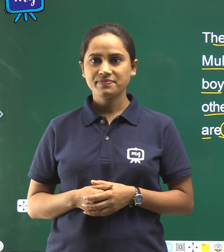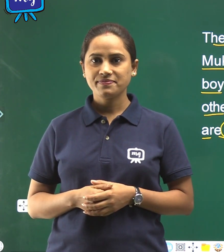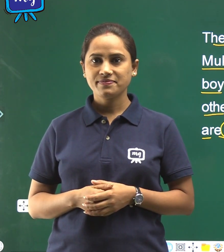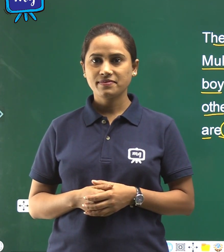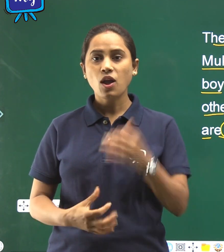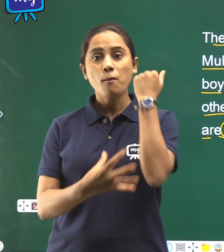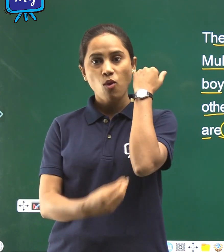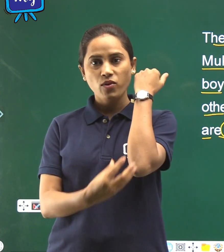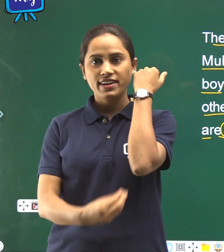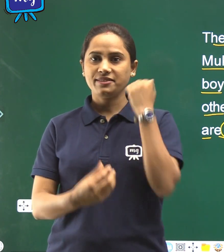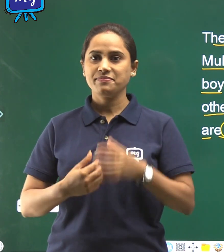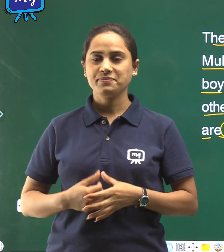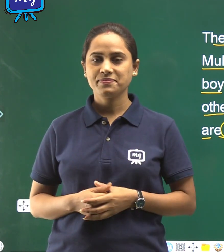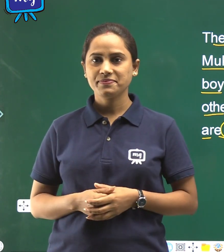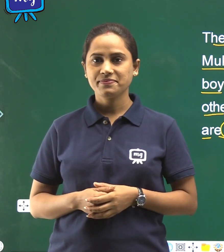poverty.